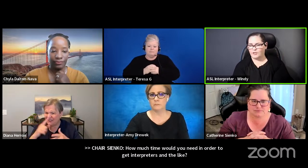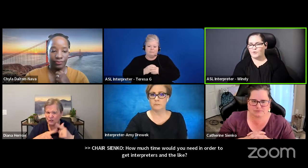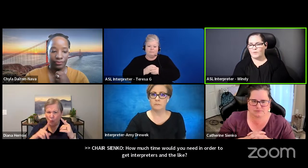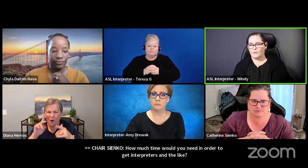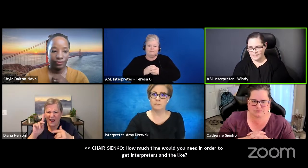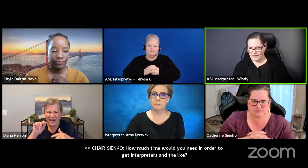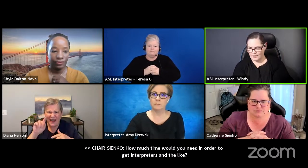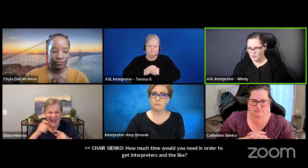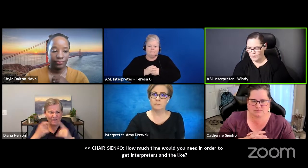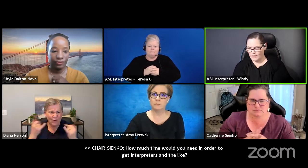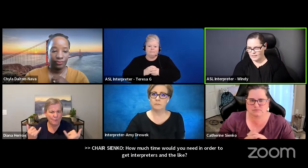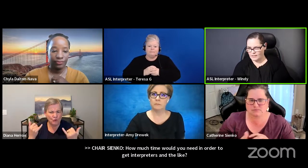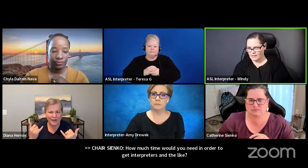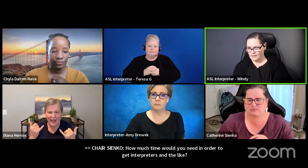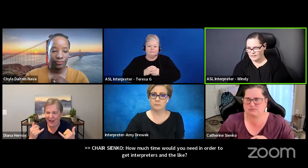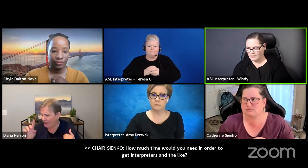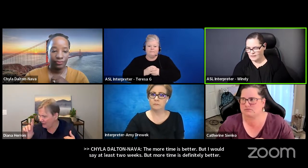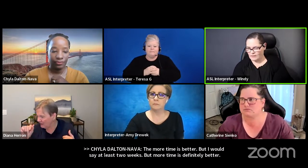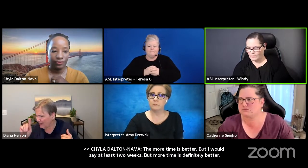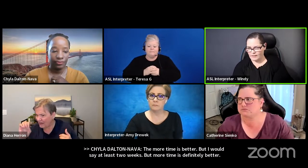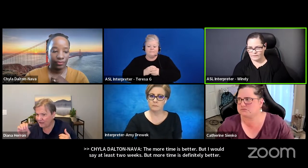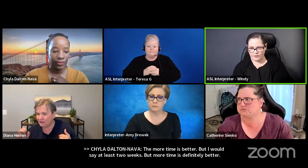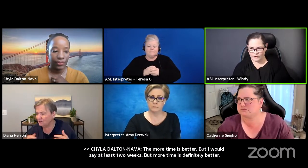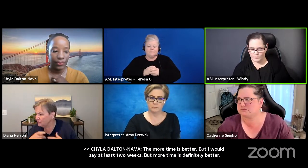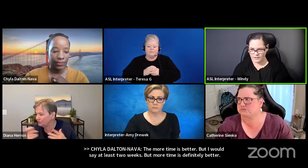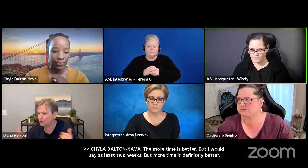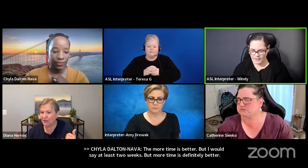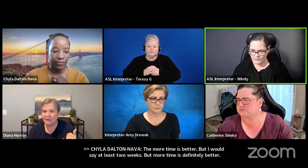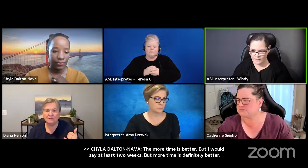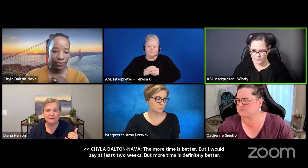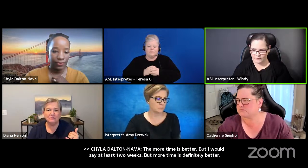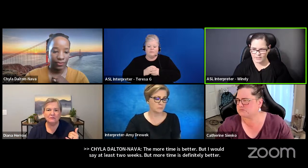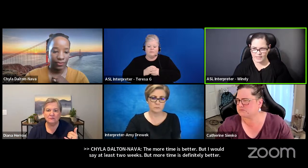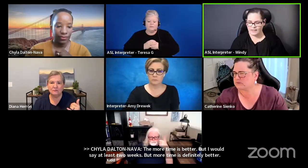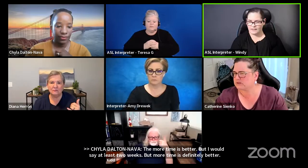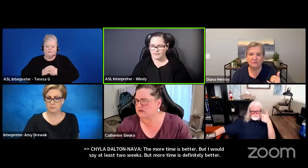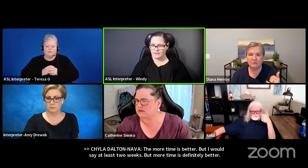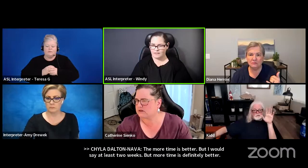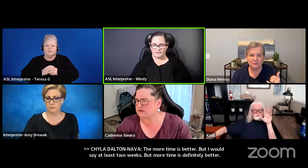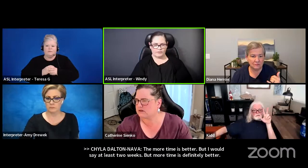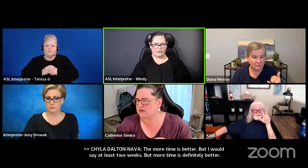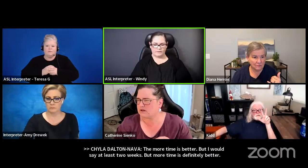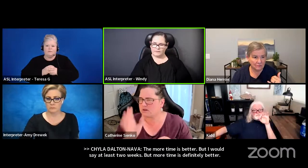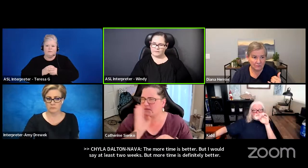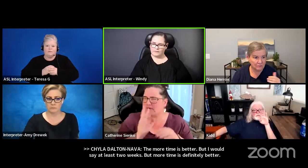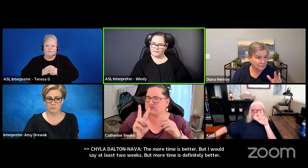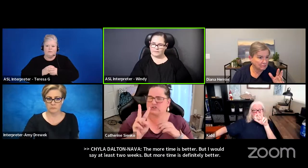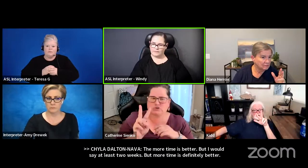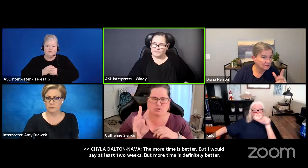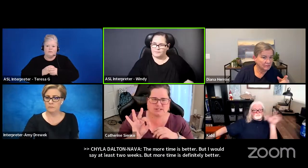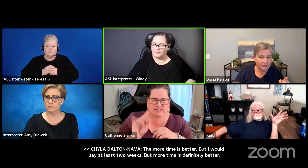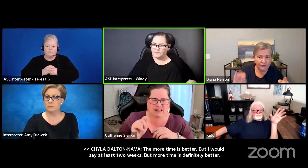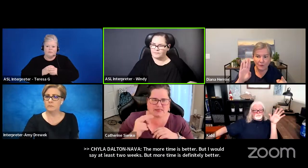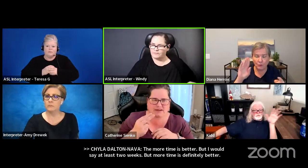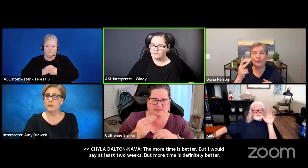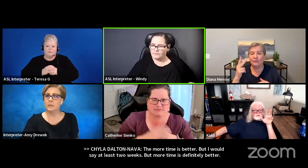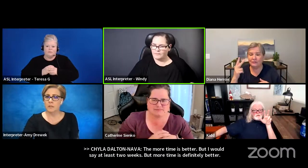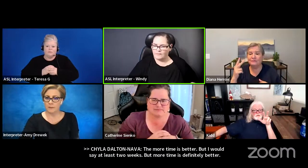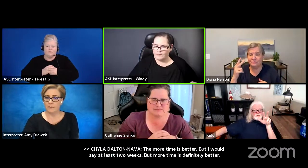All right, 2 weeks then. 2 weeks is whatever 2 weeks from now is, whatever date that is.